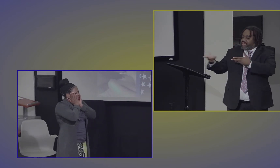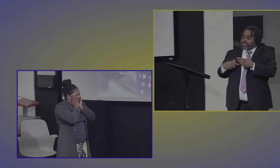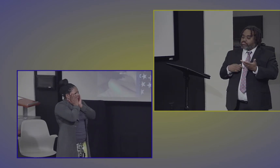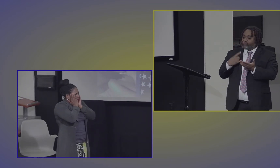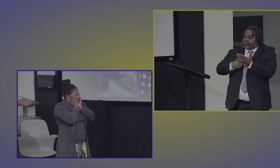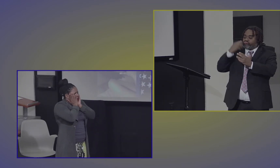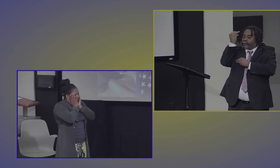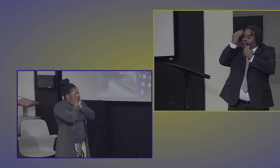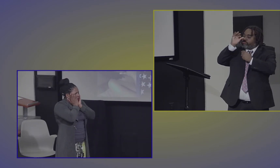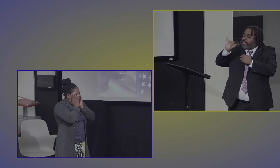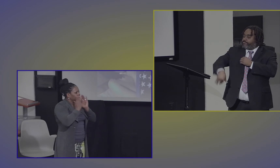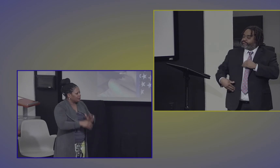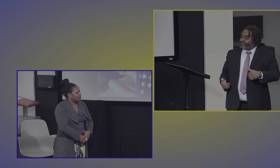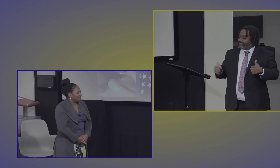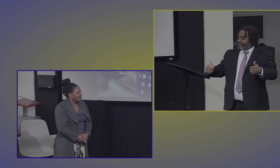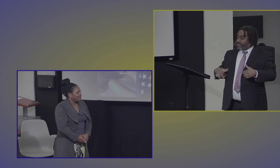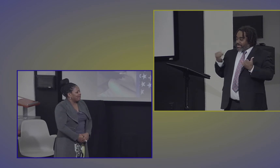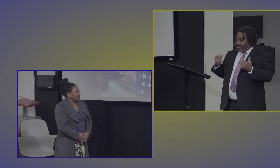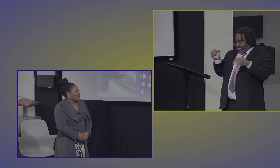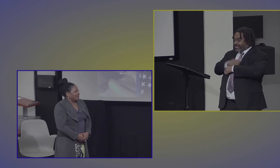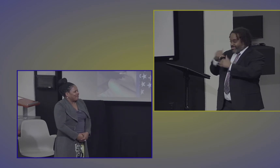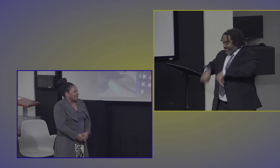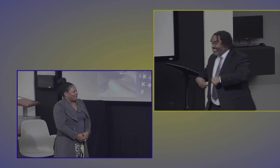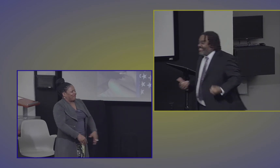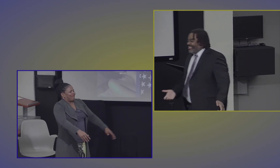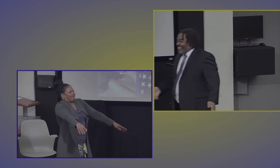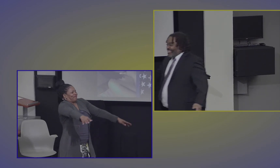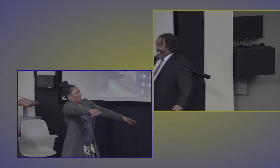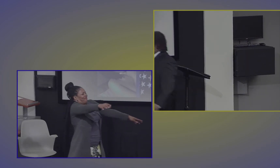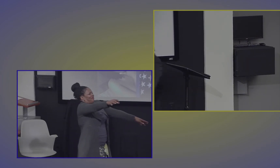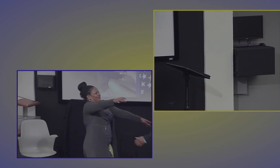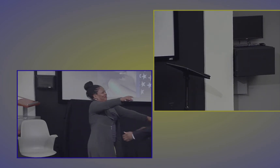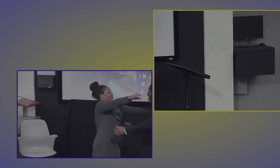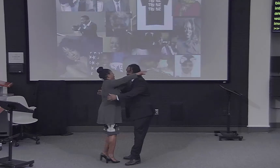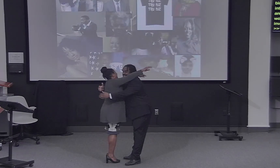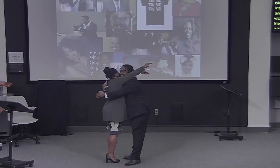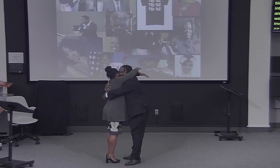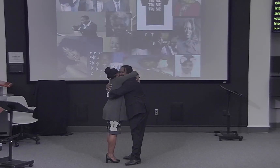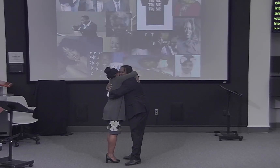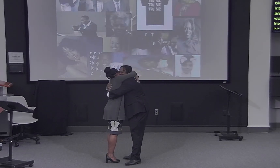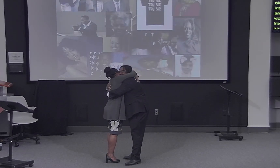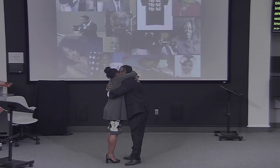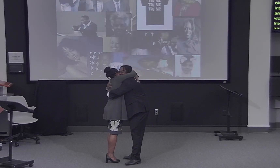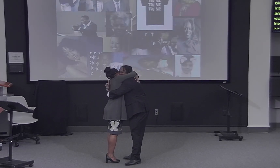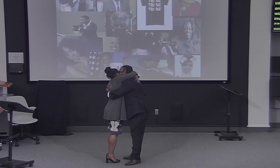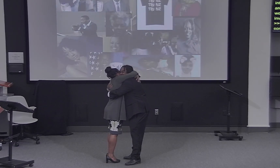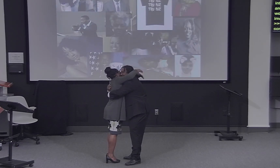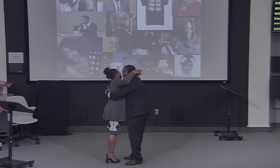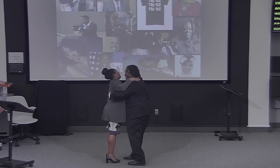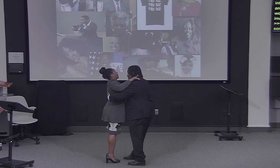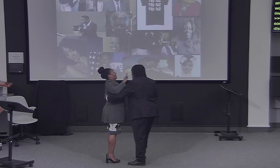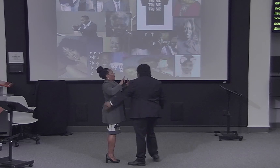involved. Right, and I think that that's something for further discussion, that not all interpreters are created equal.